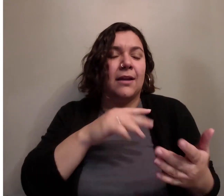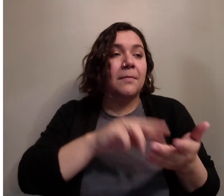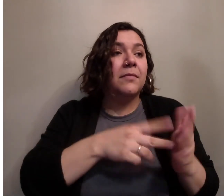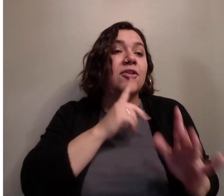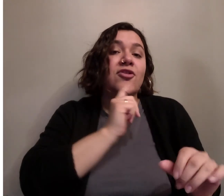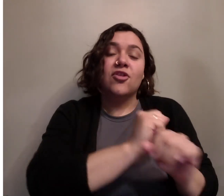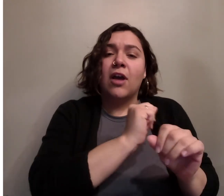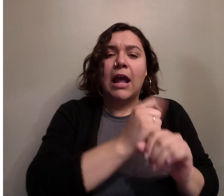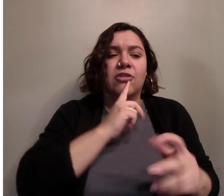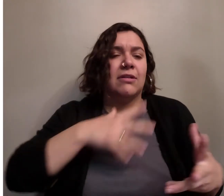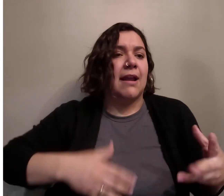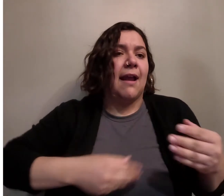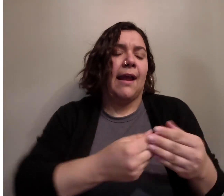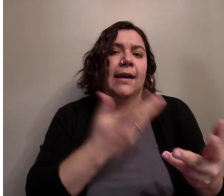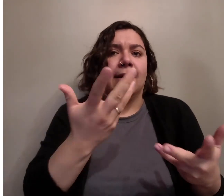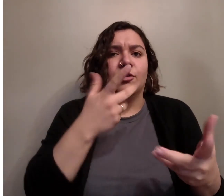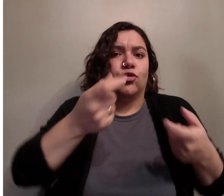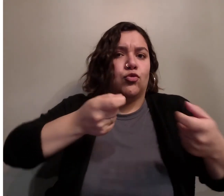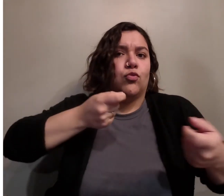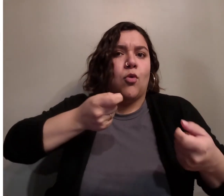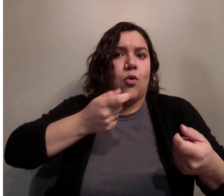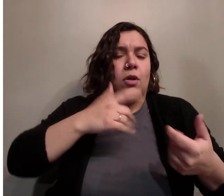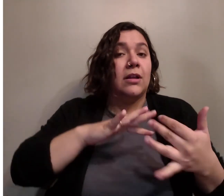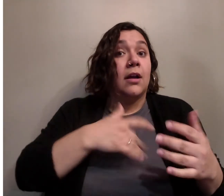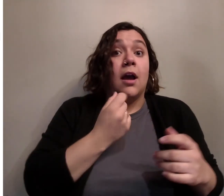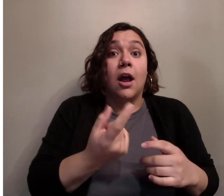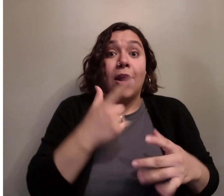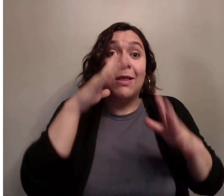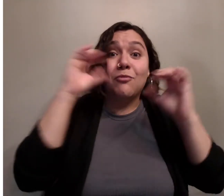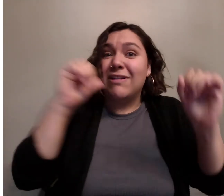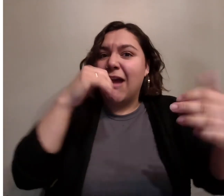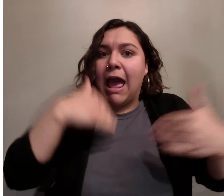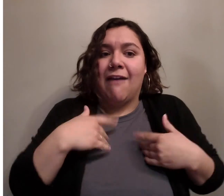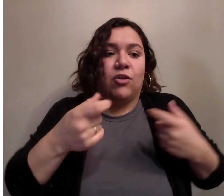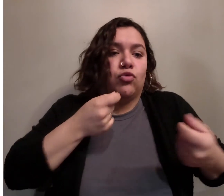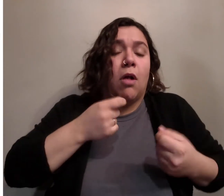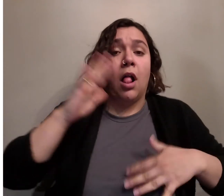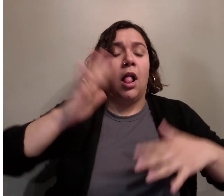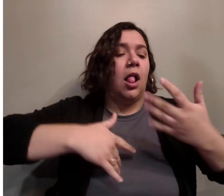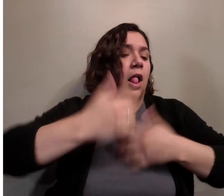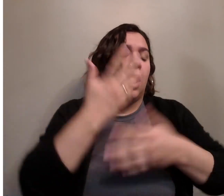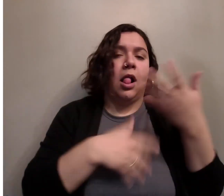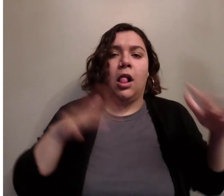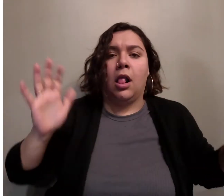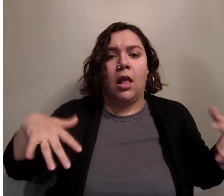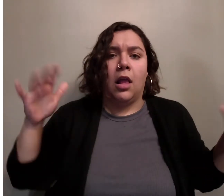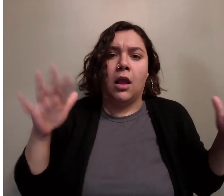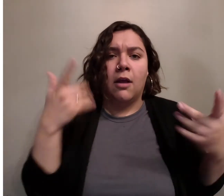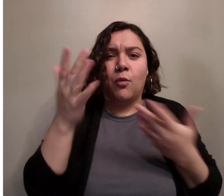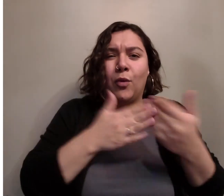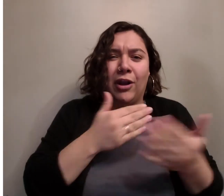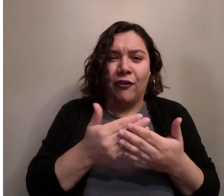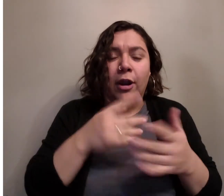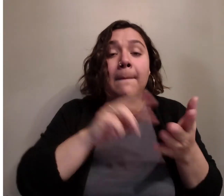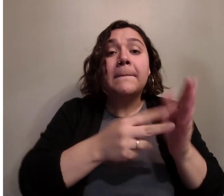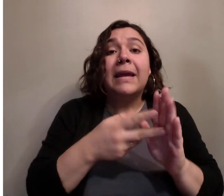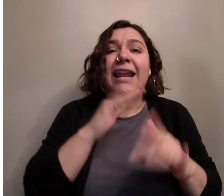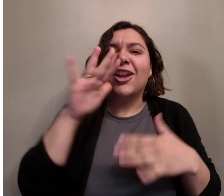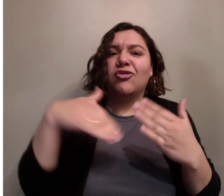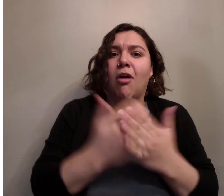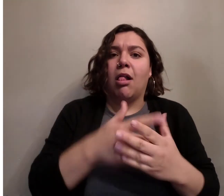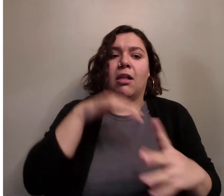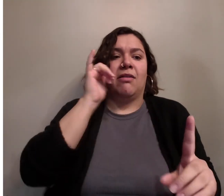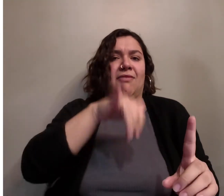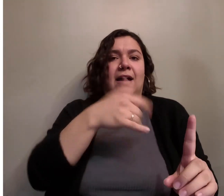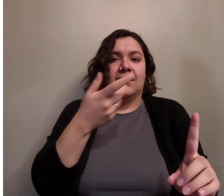poise. She actually adds subtlety and control to where he doesn't have any of that. His arms flap around.